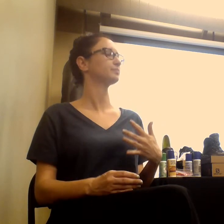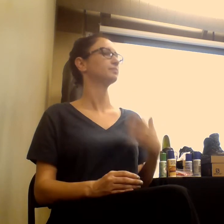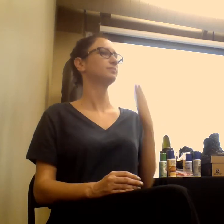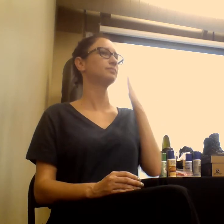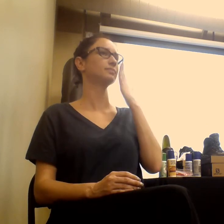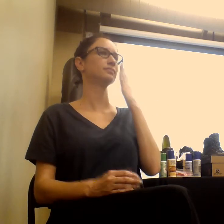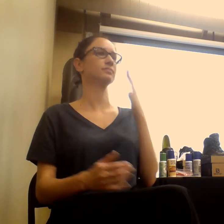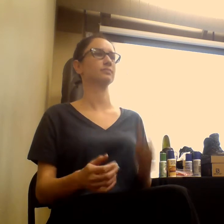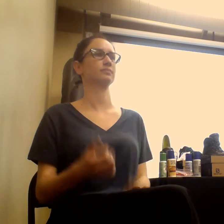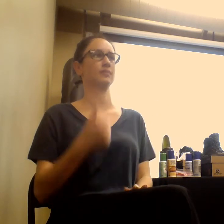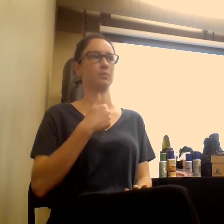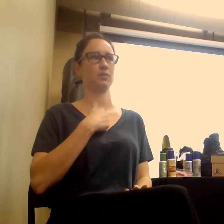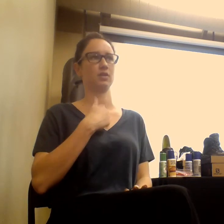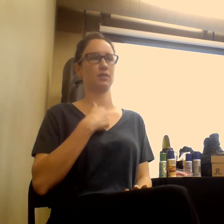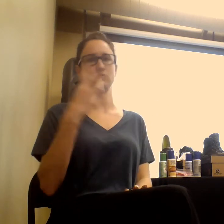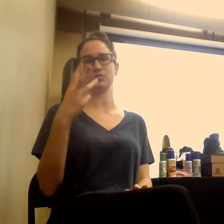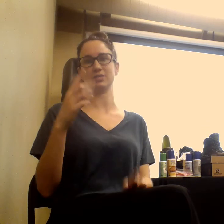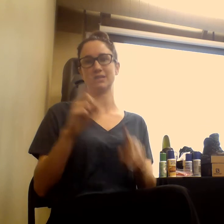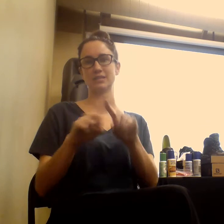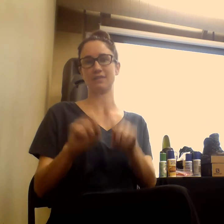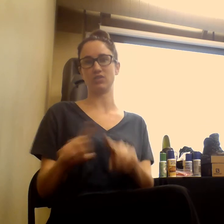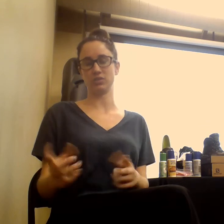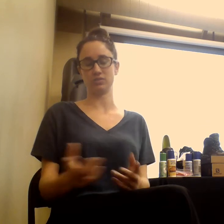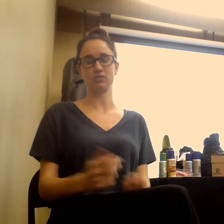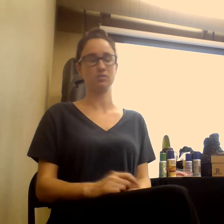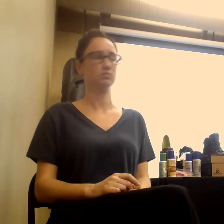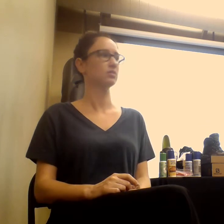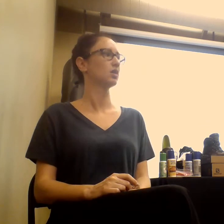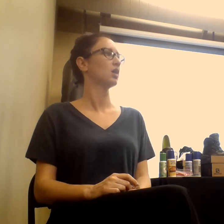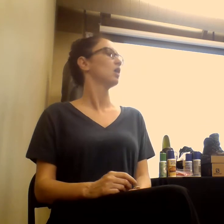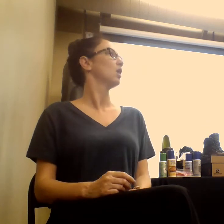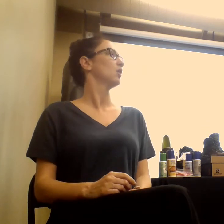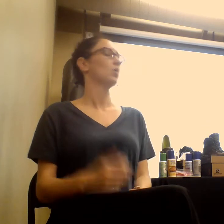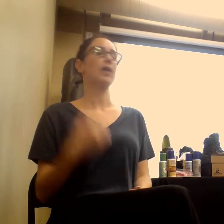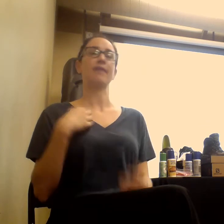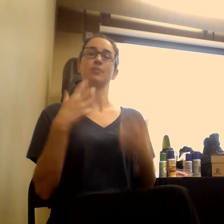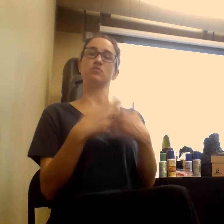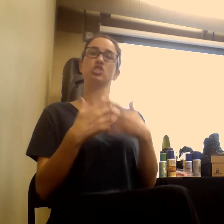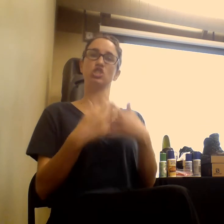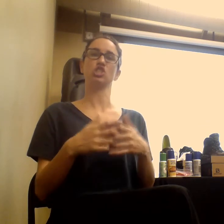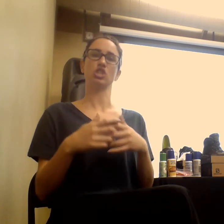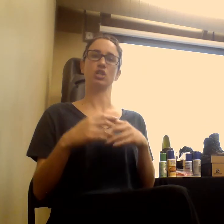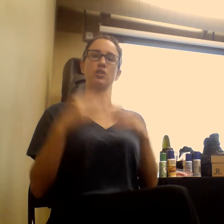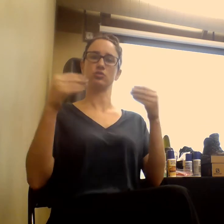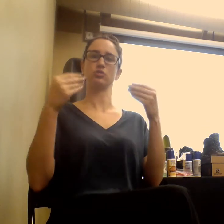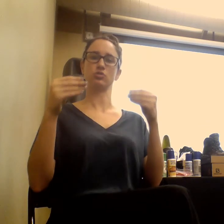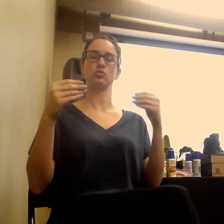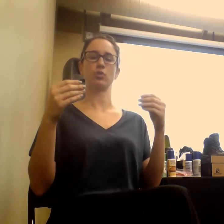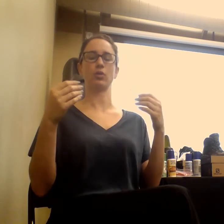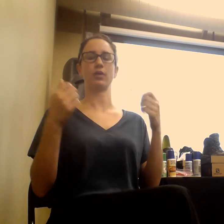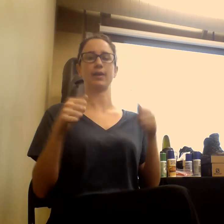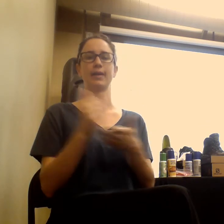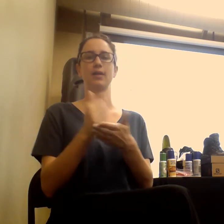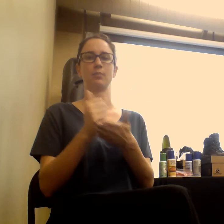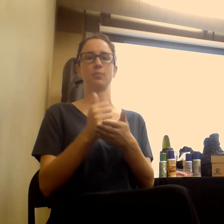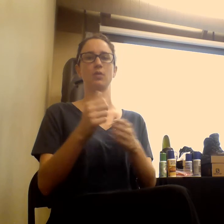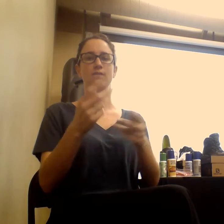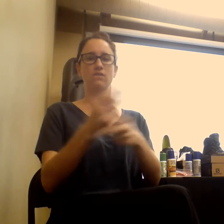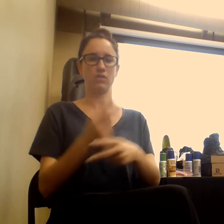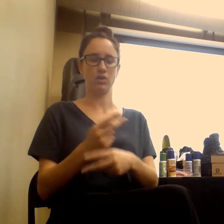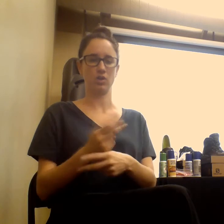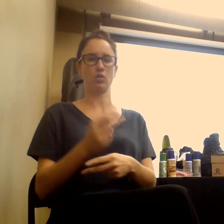or not you have a flat foot, a high arch. That will narrow it down. And then from there we narrow it down by size. And then we'll actually put them down